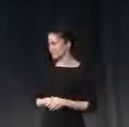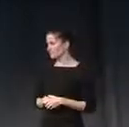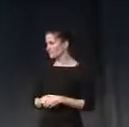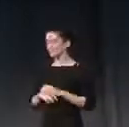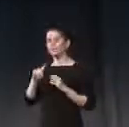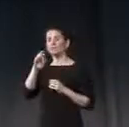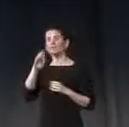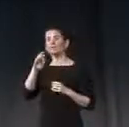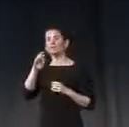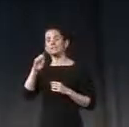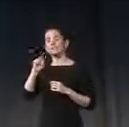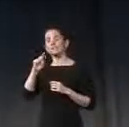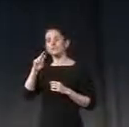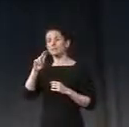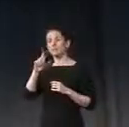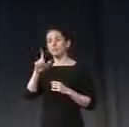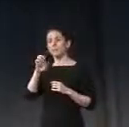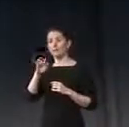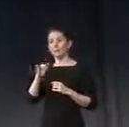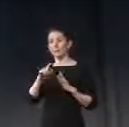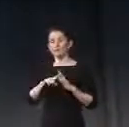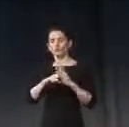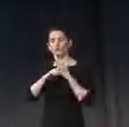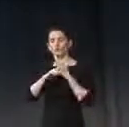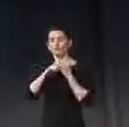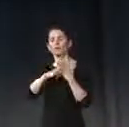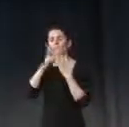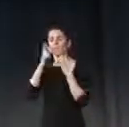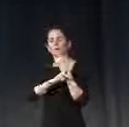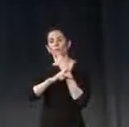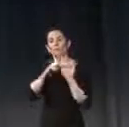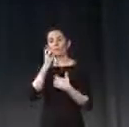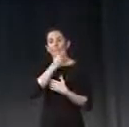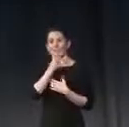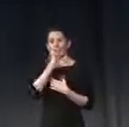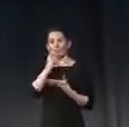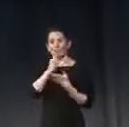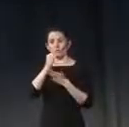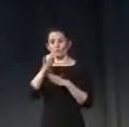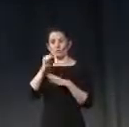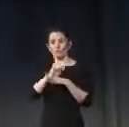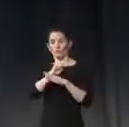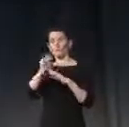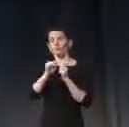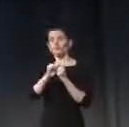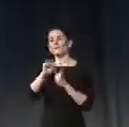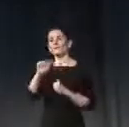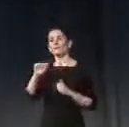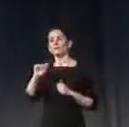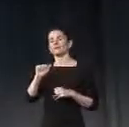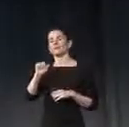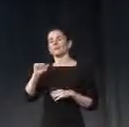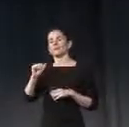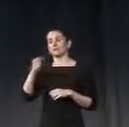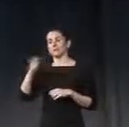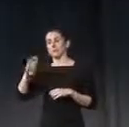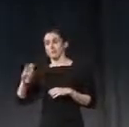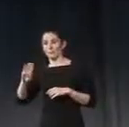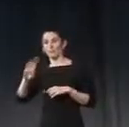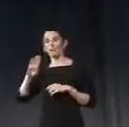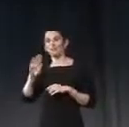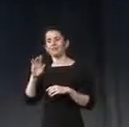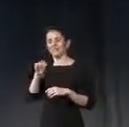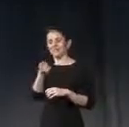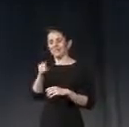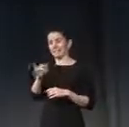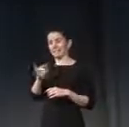Teresa Dudley began a 6-month program in speech training with Alexander Graham Bell in September 1871 here in Boston. She